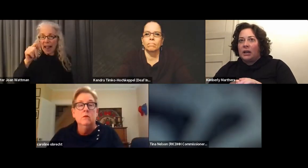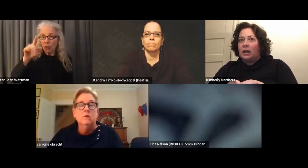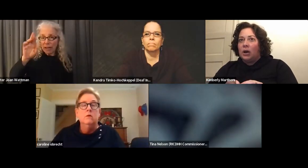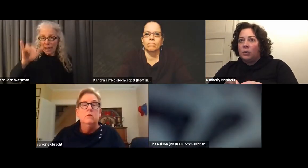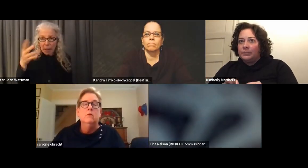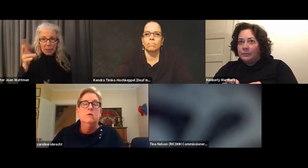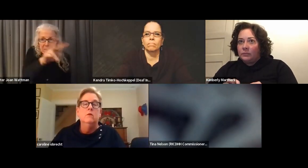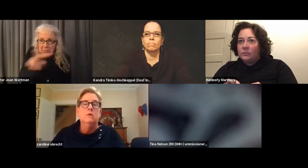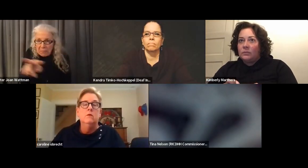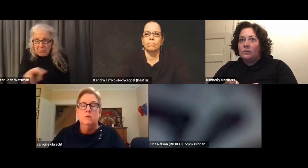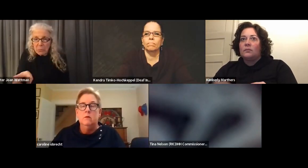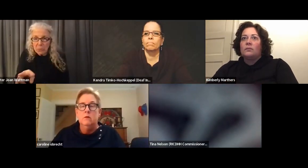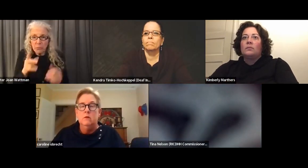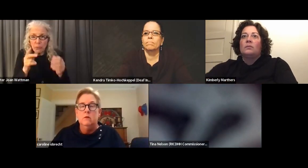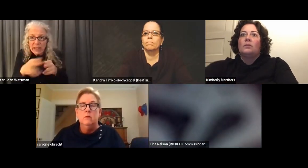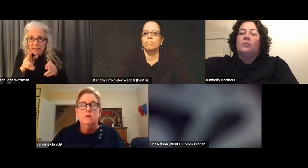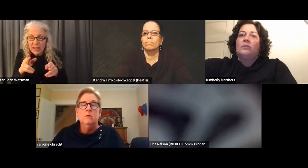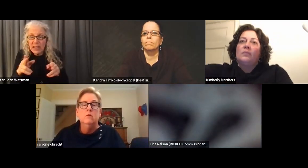other and say hello.